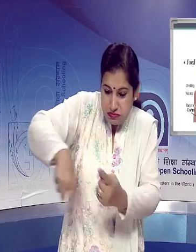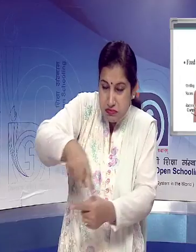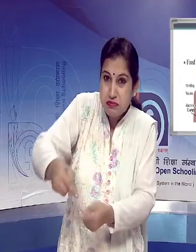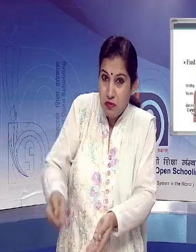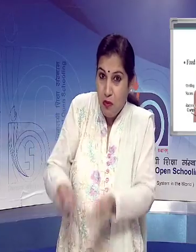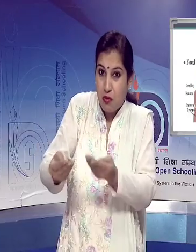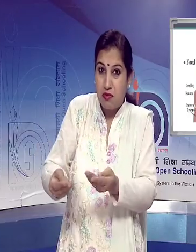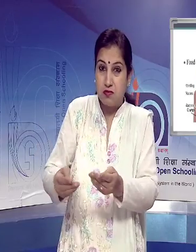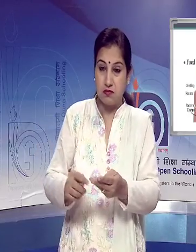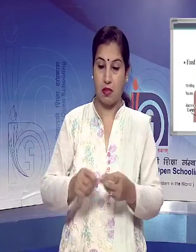Vomiting,